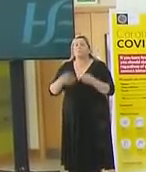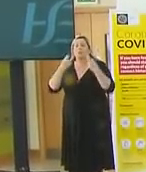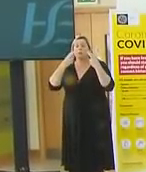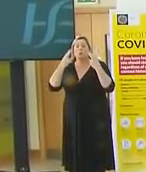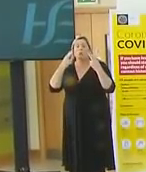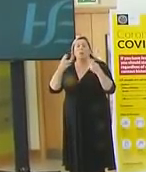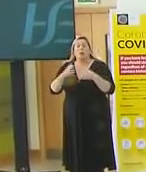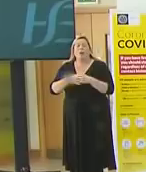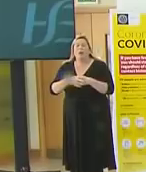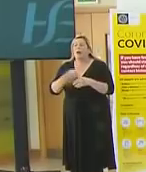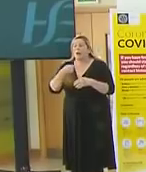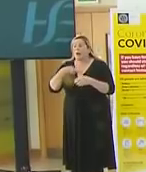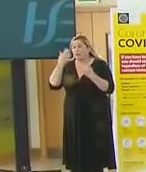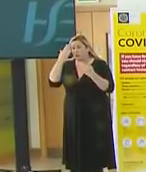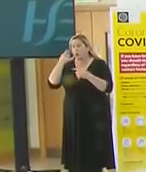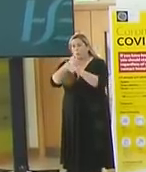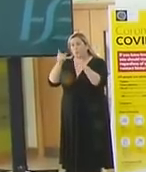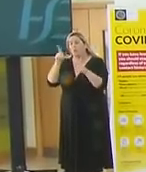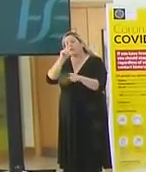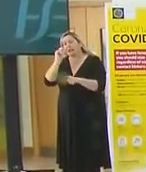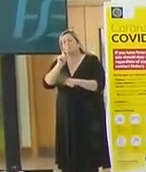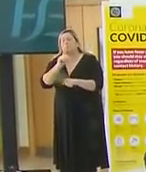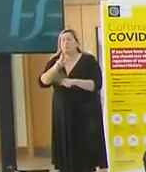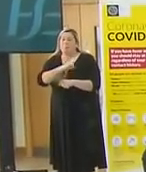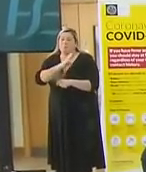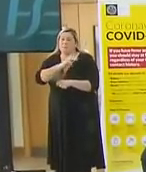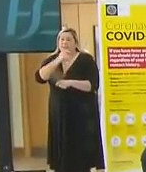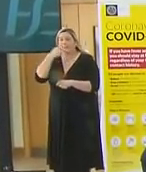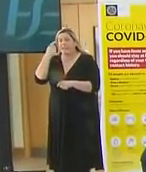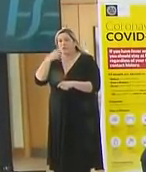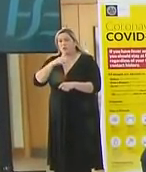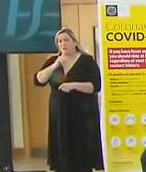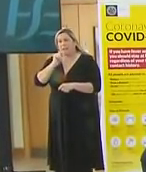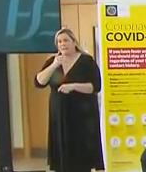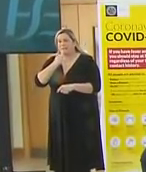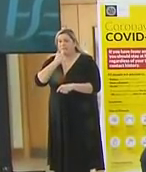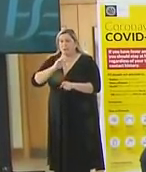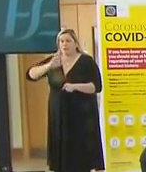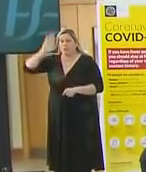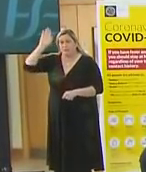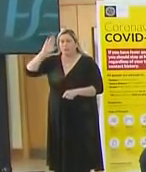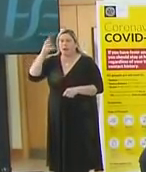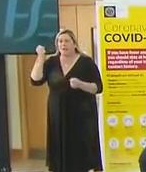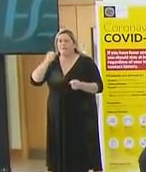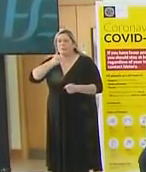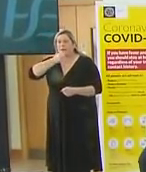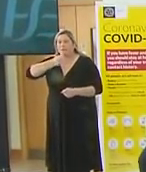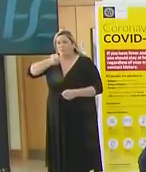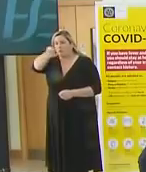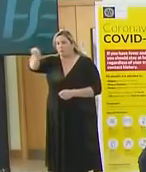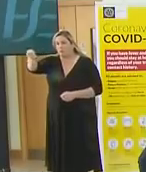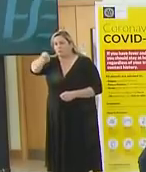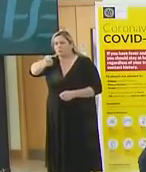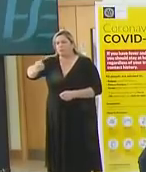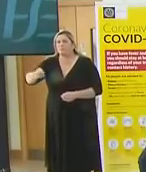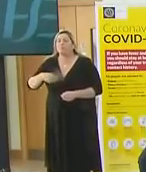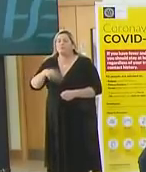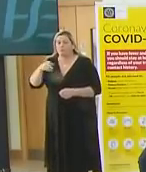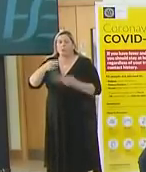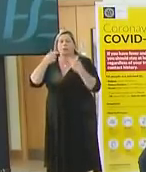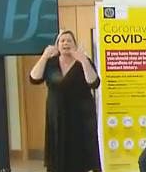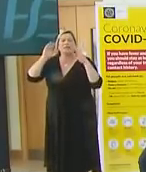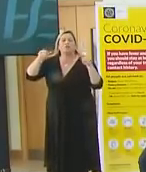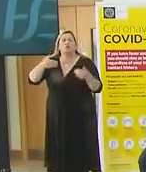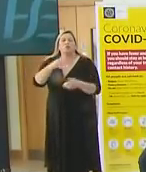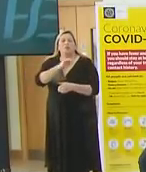usual, I know who you all are. If you can please raise your hands. We have a roving microphone. And introduce